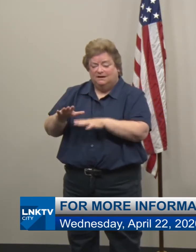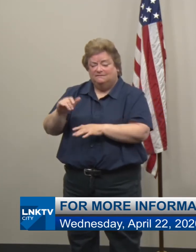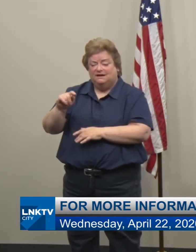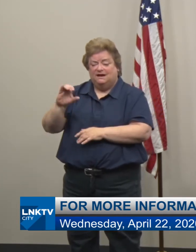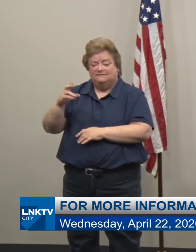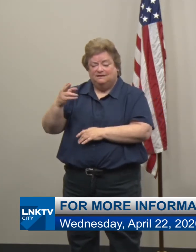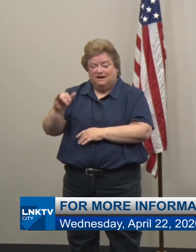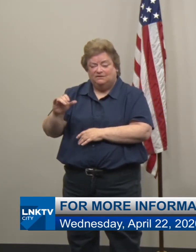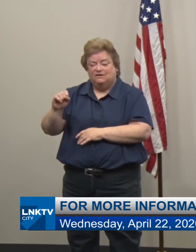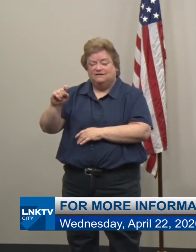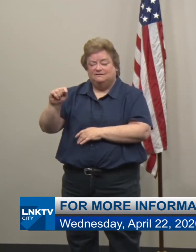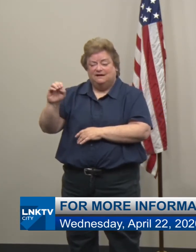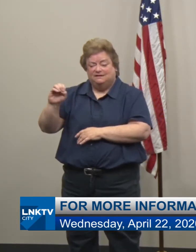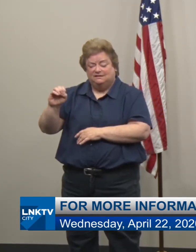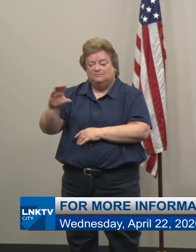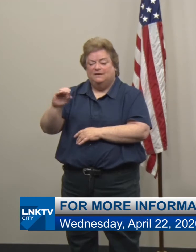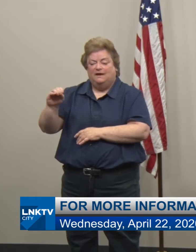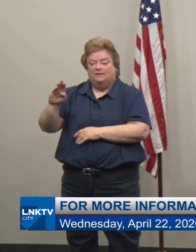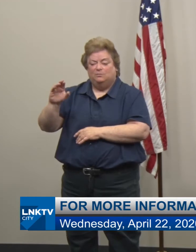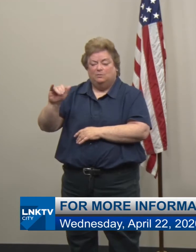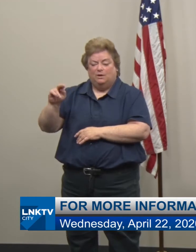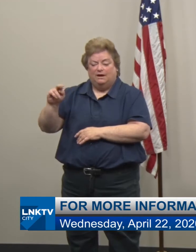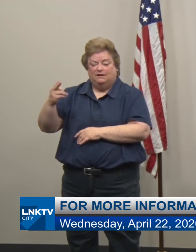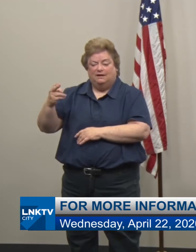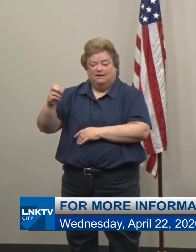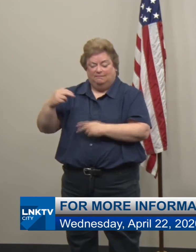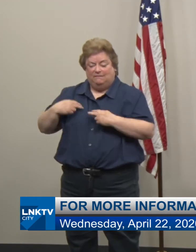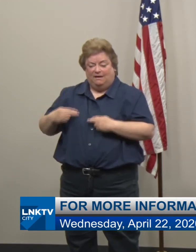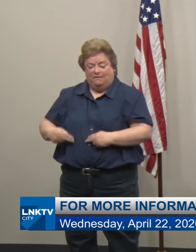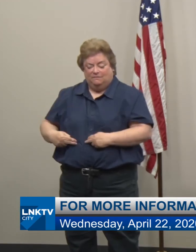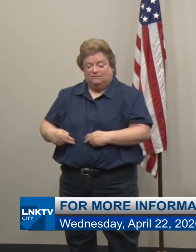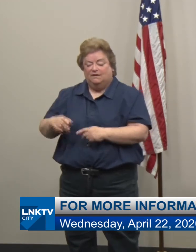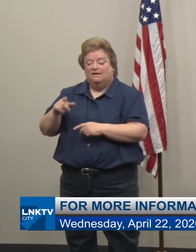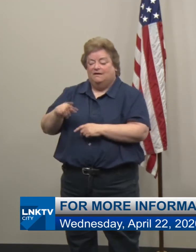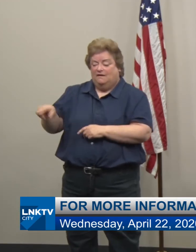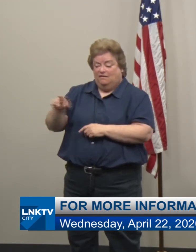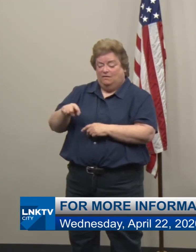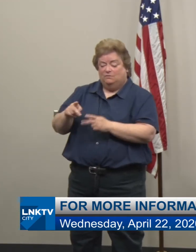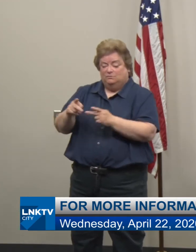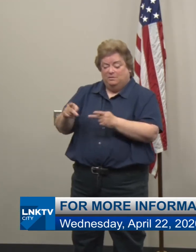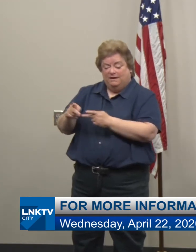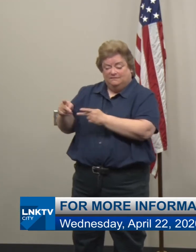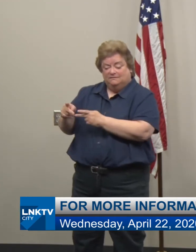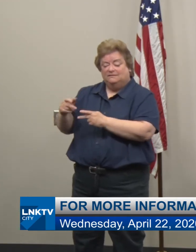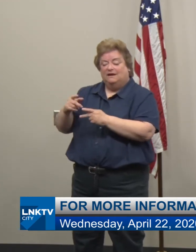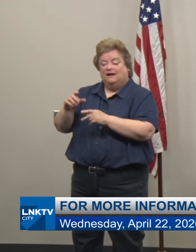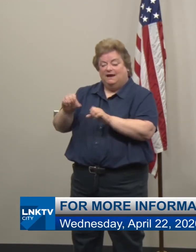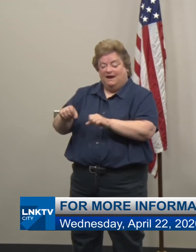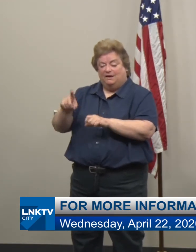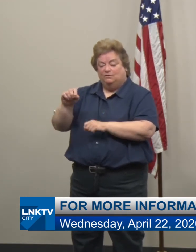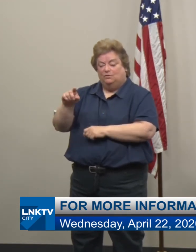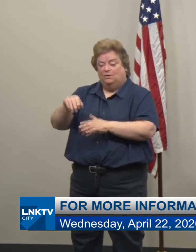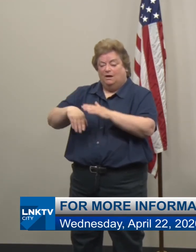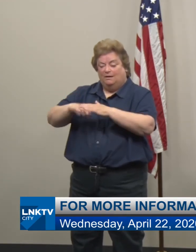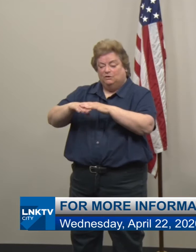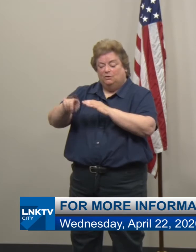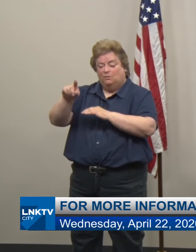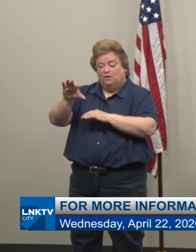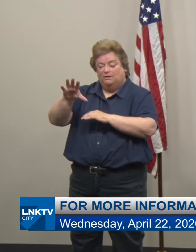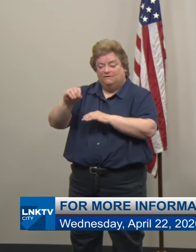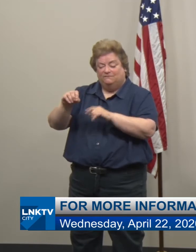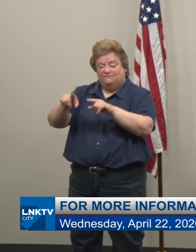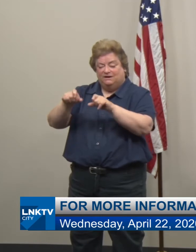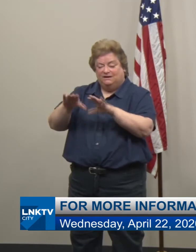Elizabeth's and Bryan Health. These sites have capacity to do 150 tests a day, and yesterday